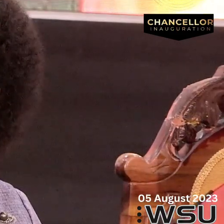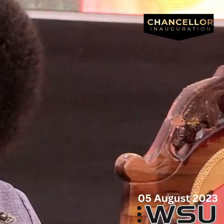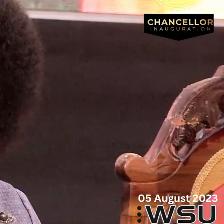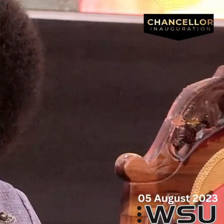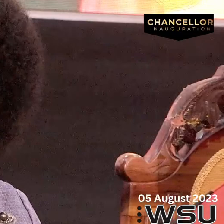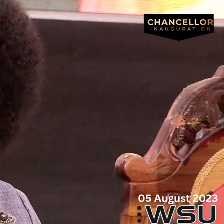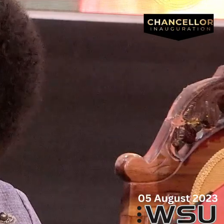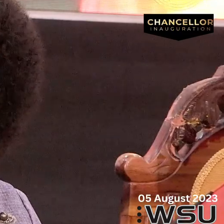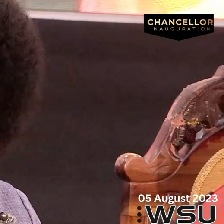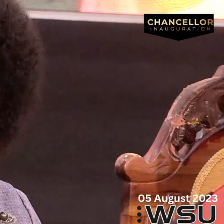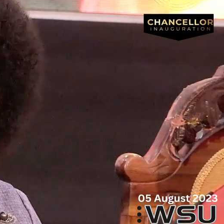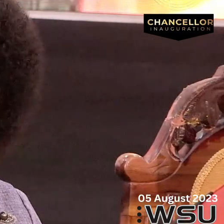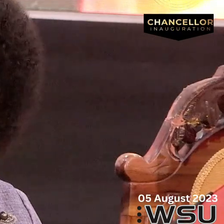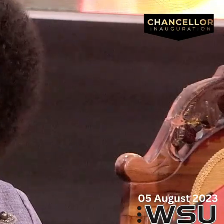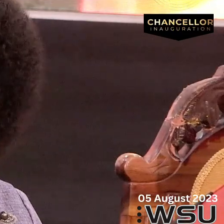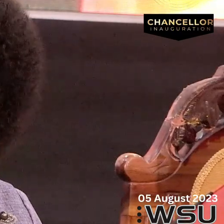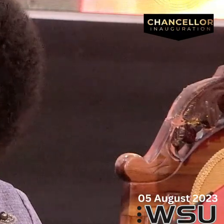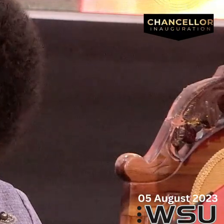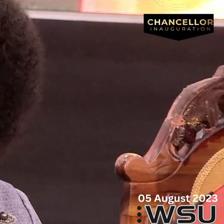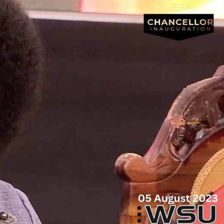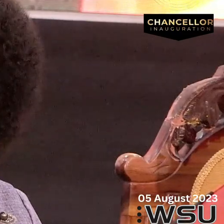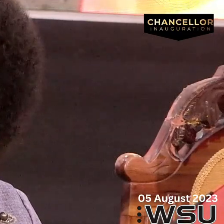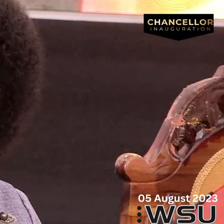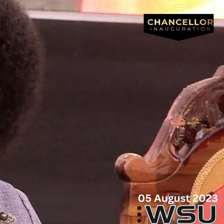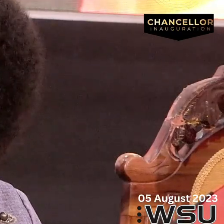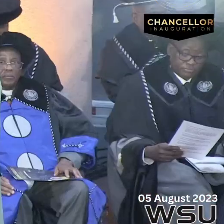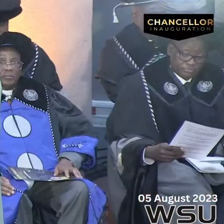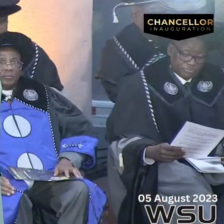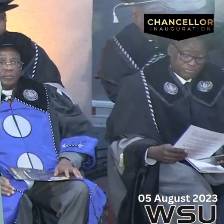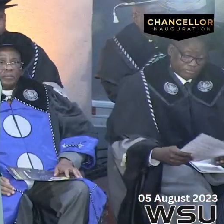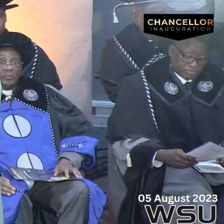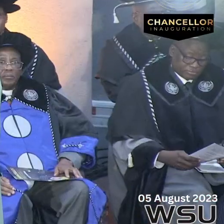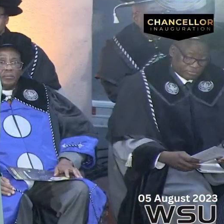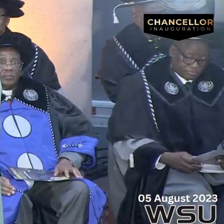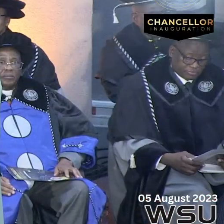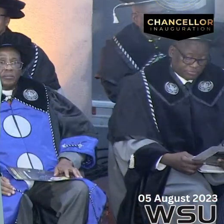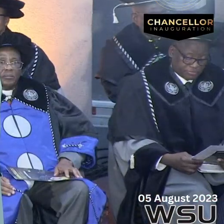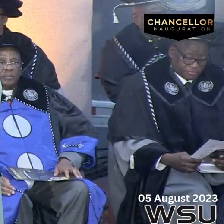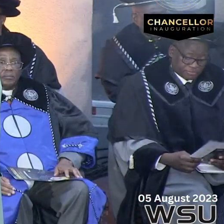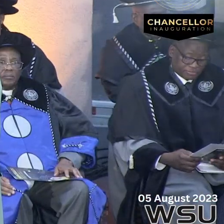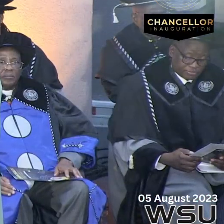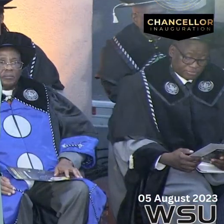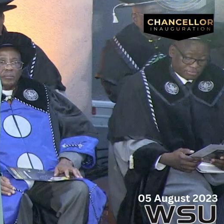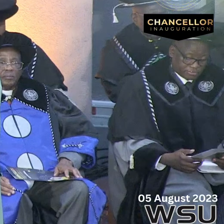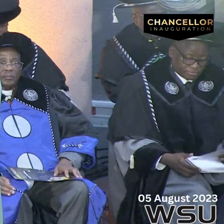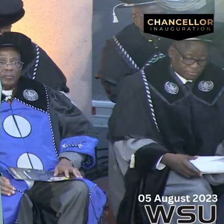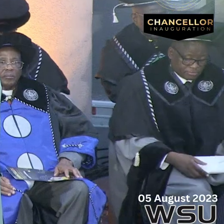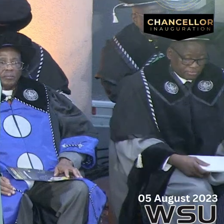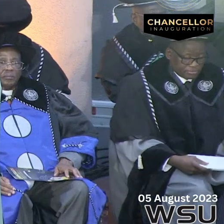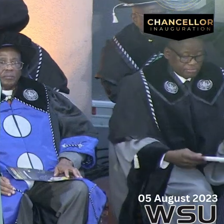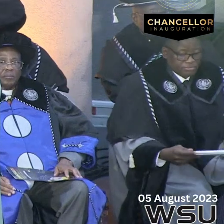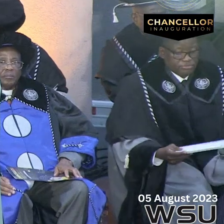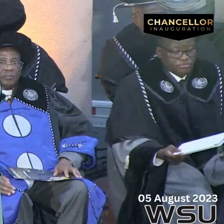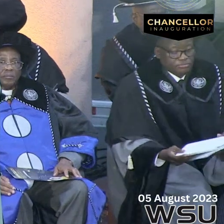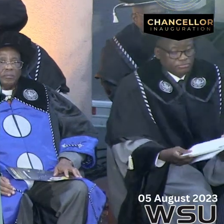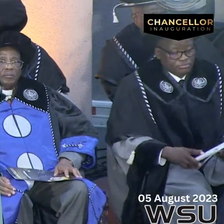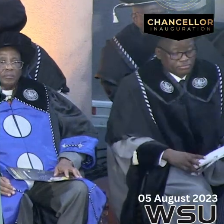outgrown its original mission of educating a civil service for the Transkei Bantustan.